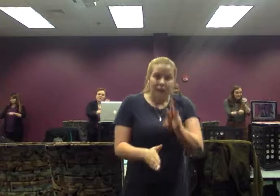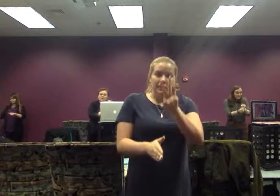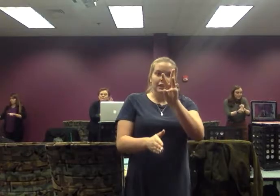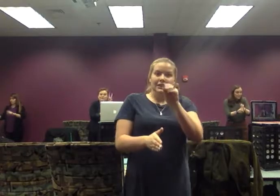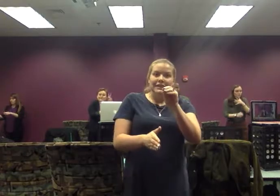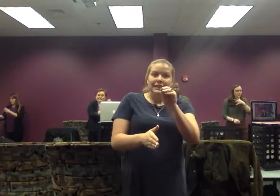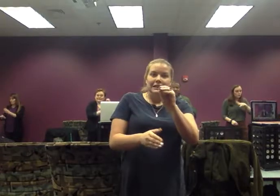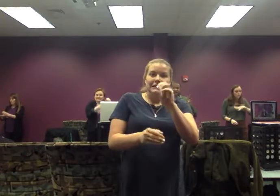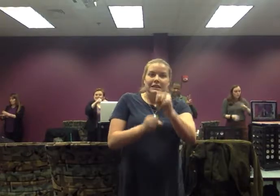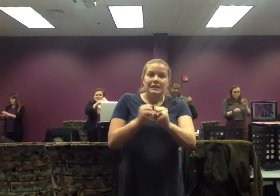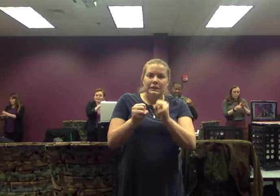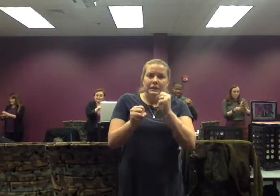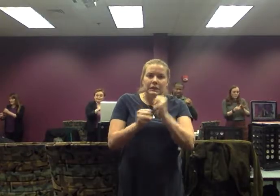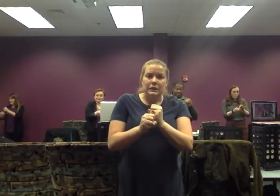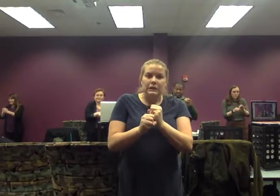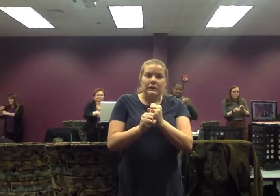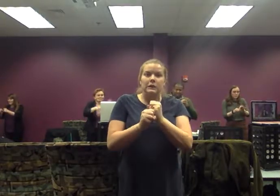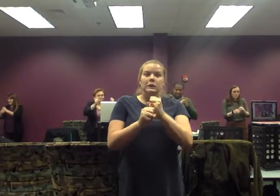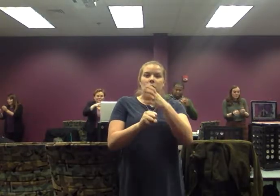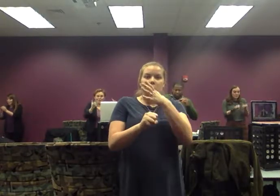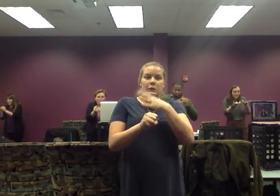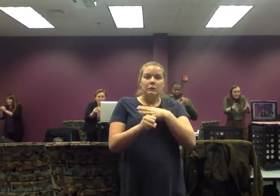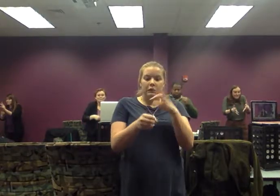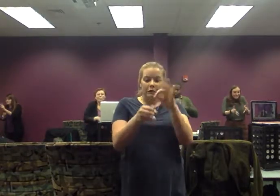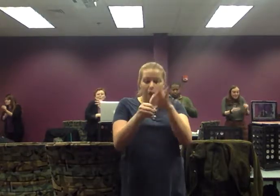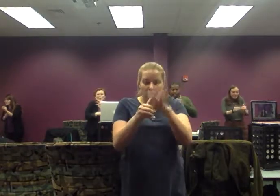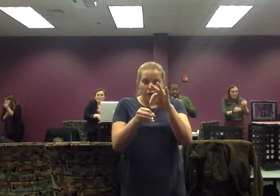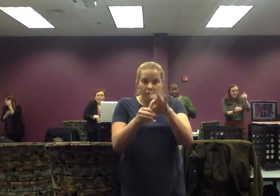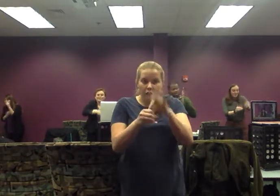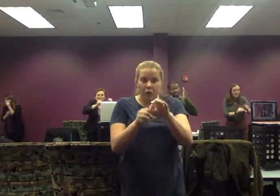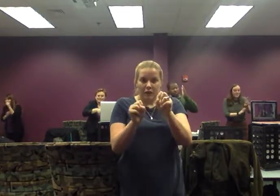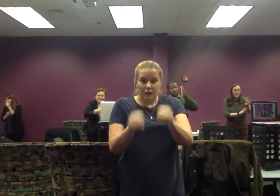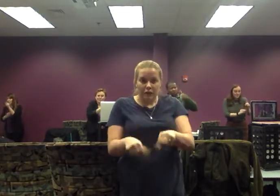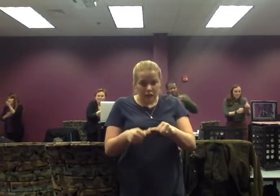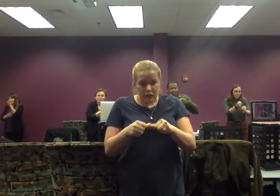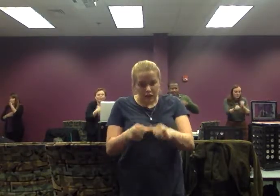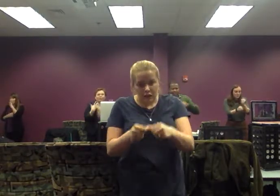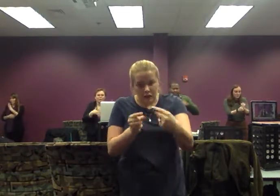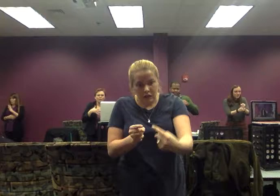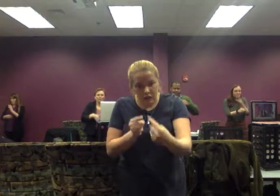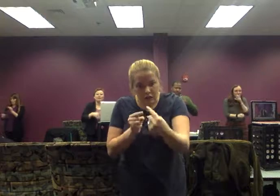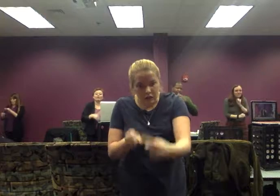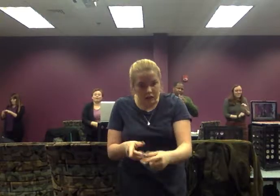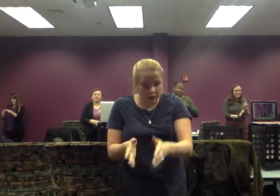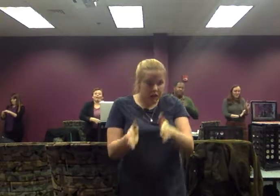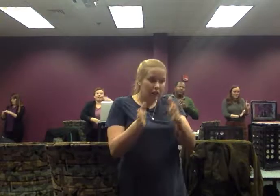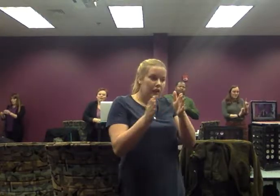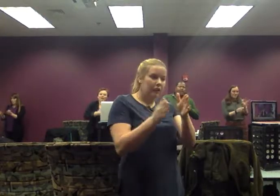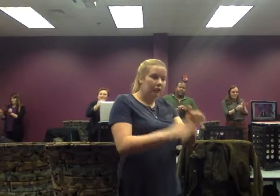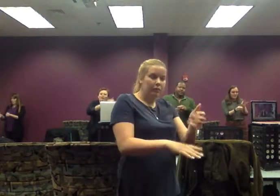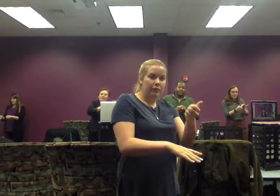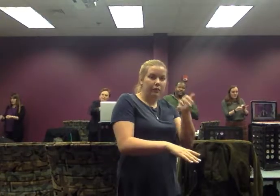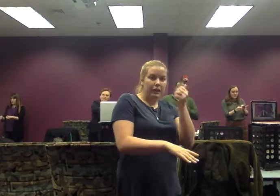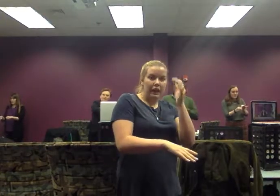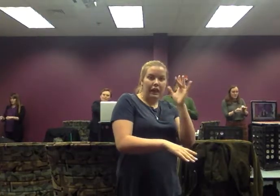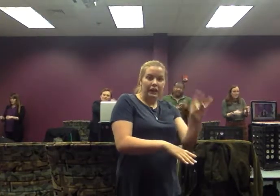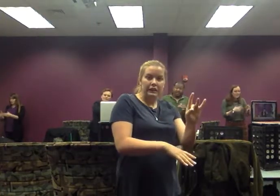the vote, and it took another 40 years to get the 18-year-olds to vote, even though they had been the bulk of our soldiers all the